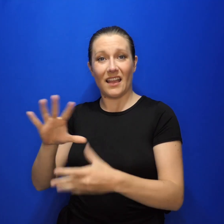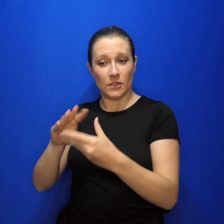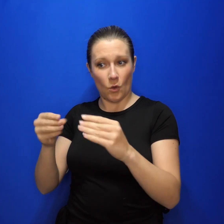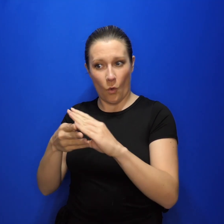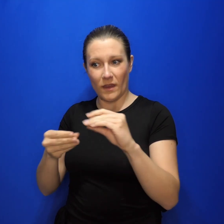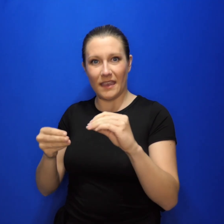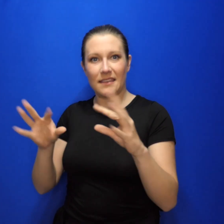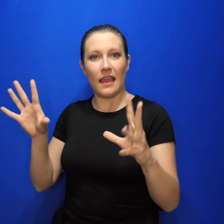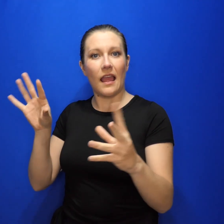of